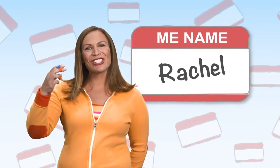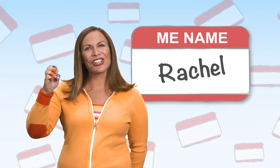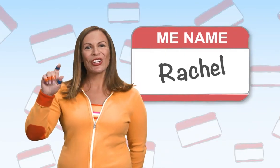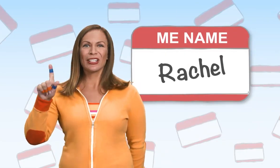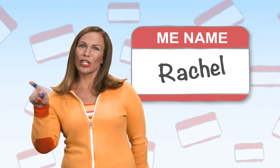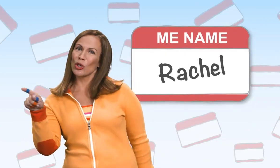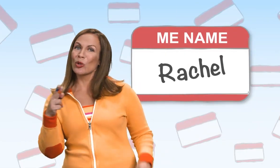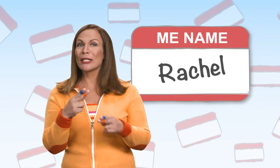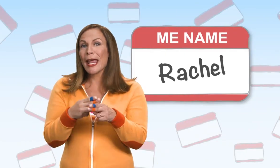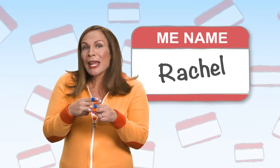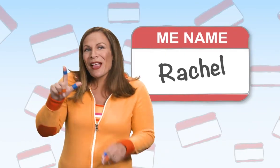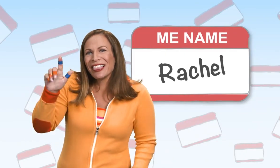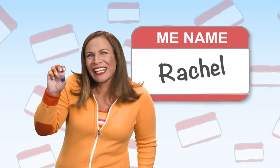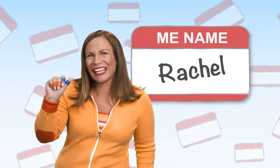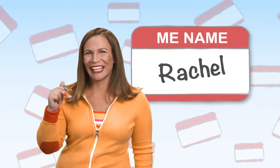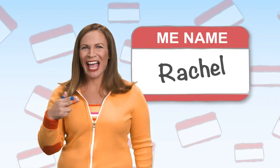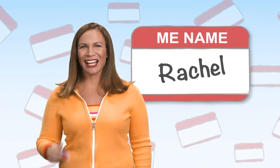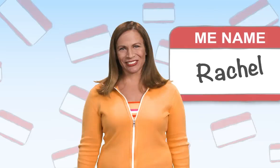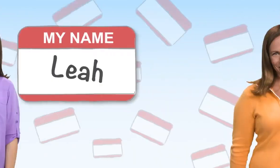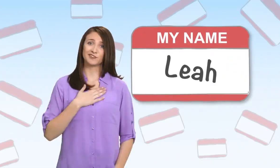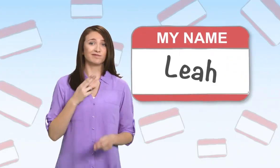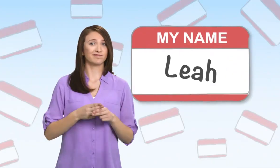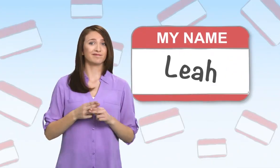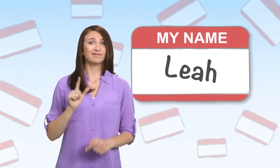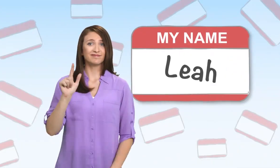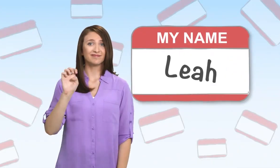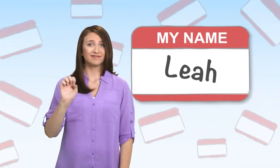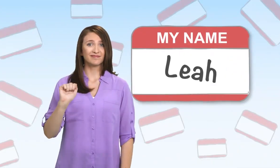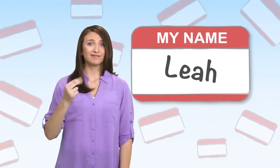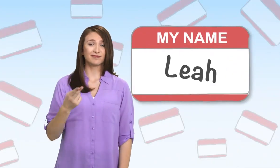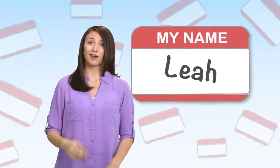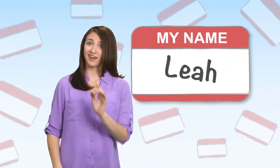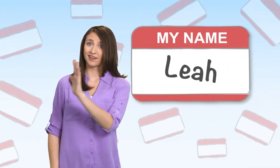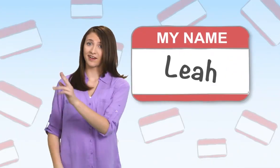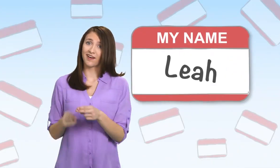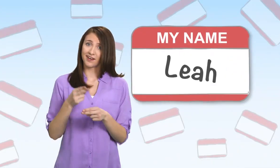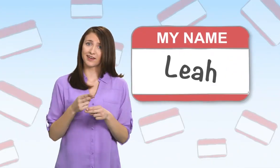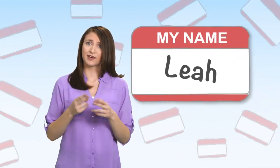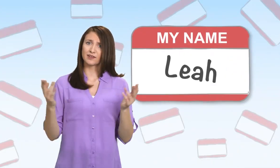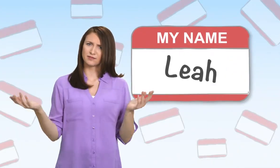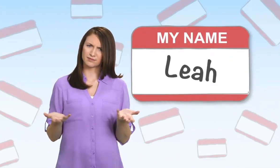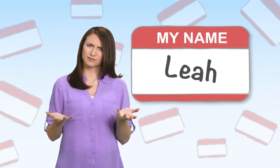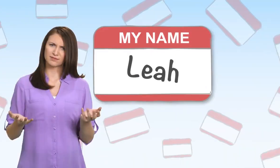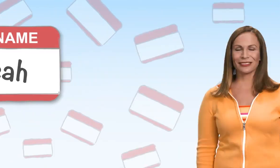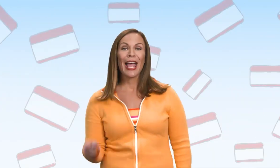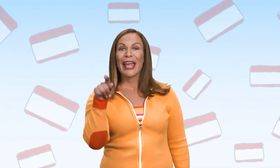Rachel. You name Leah. My name Leah. Your name what?